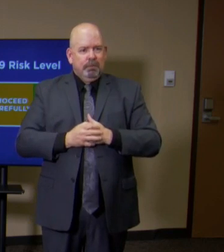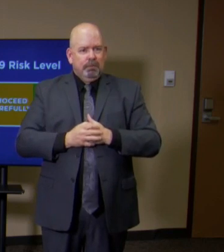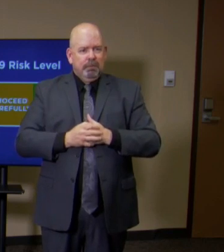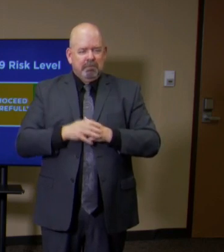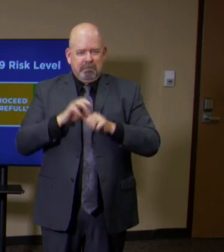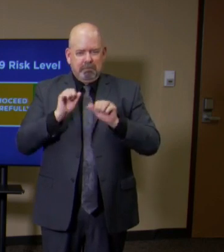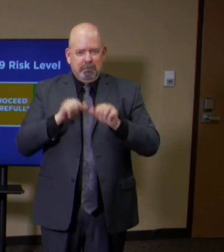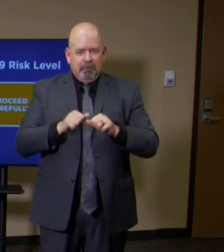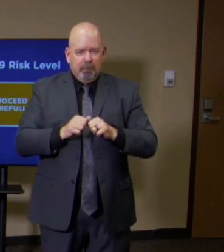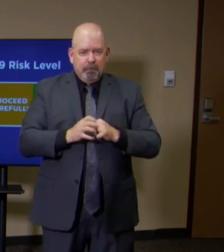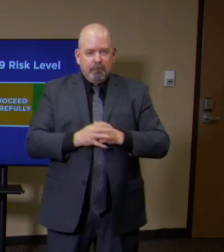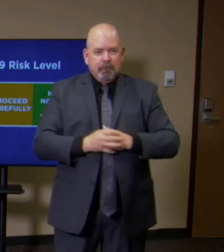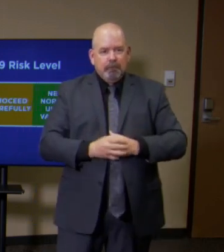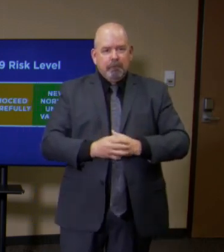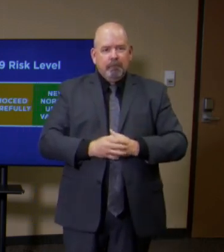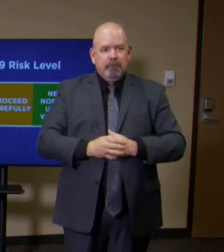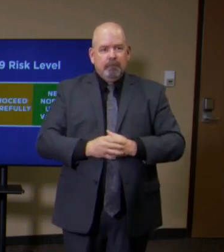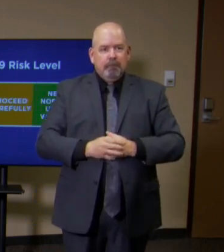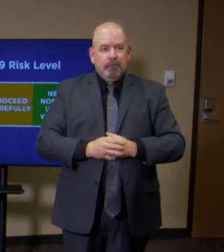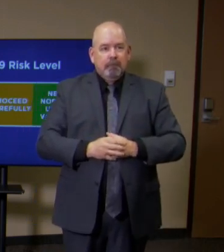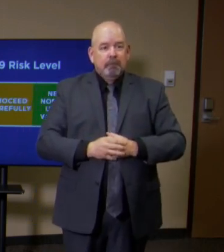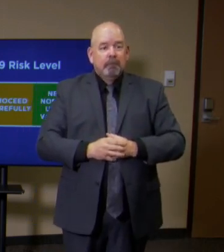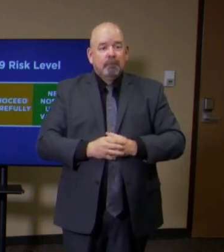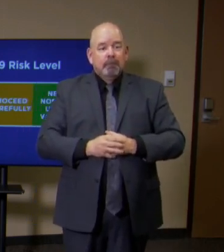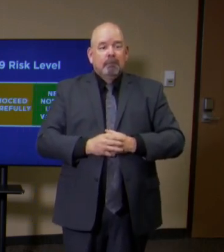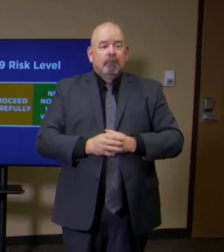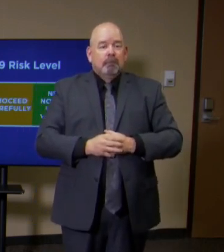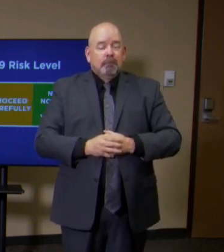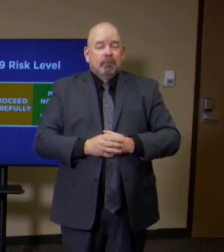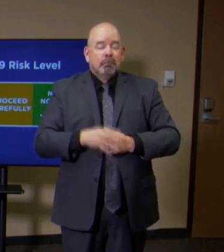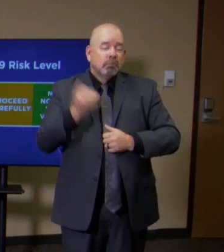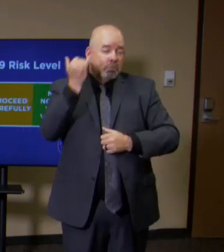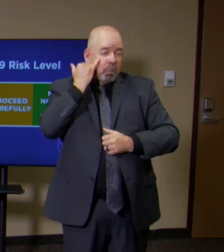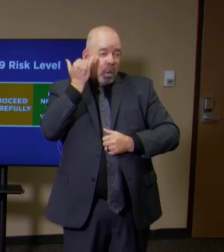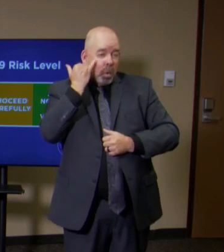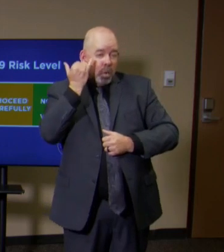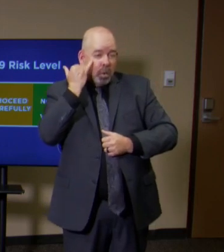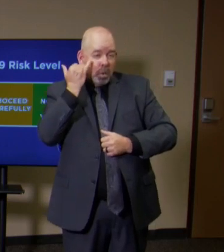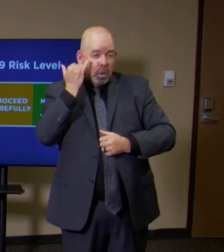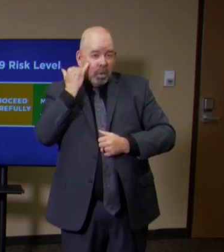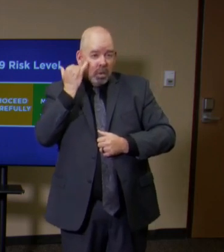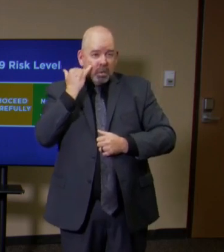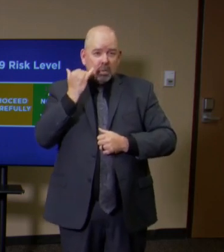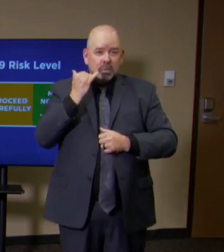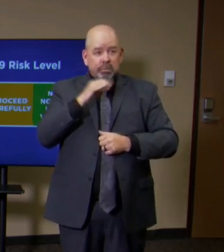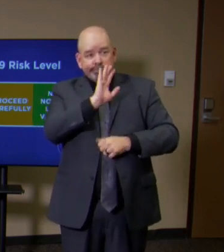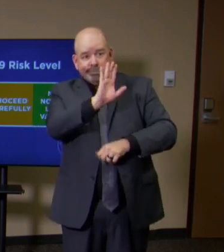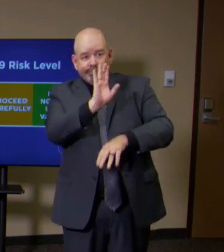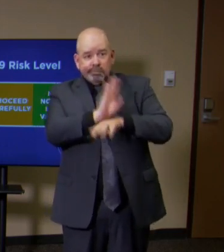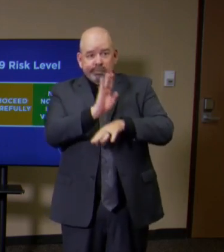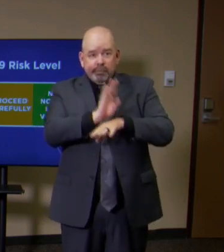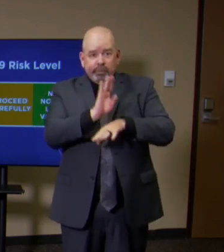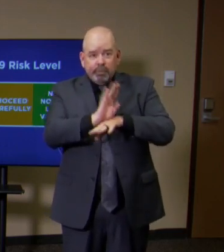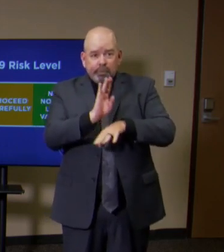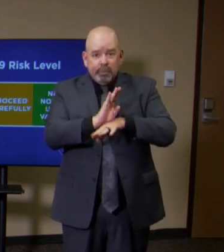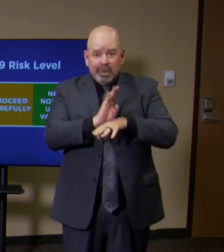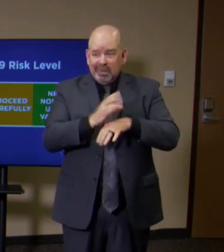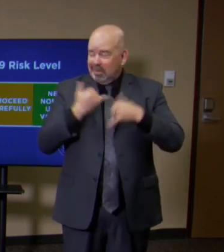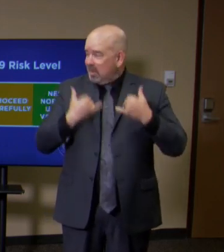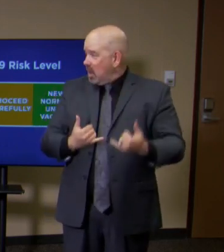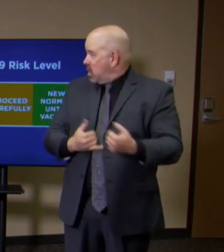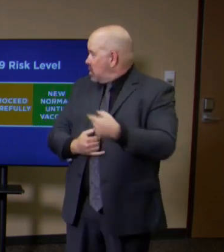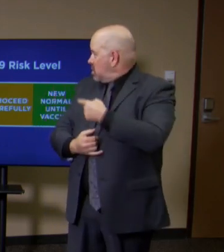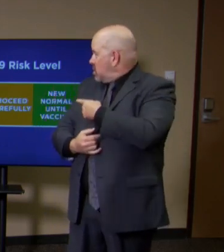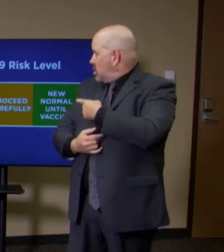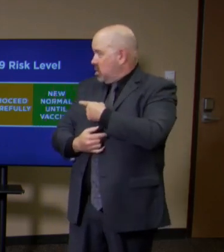their activity is in the color that we're in now. So for instance, right now we're in red,